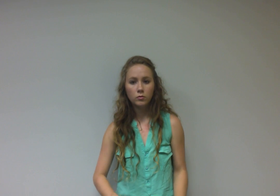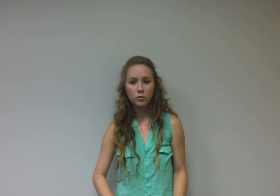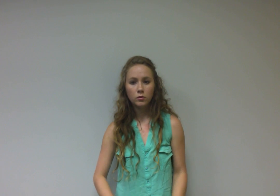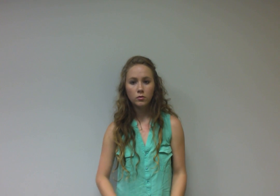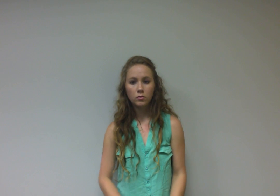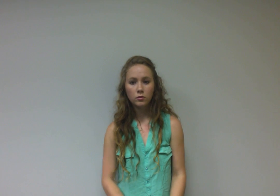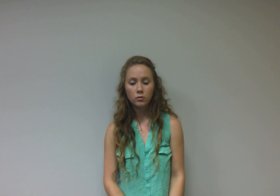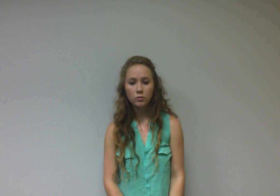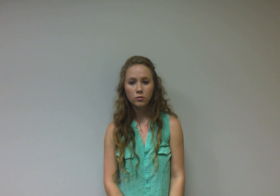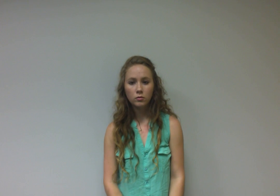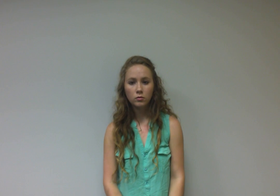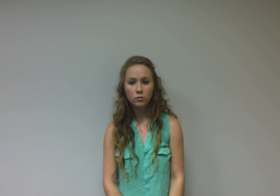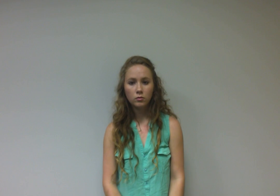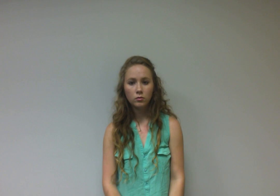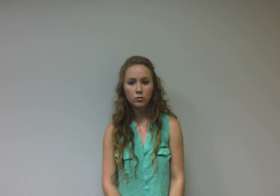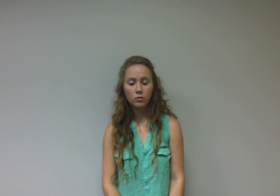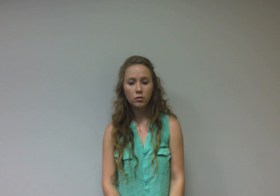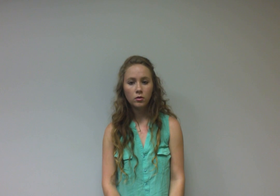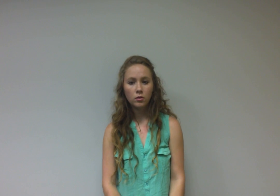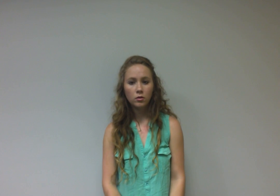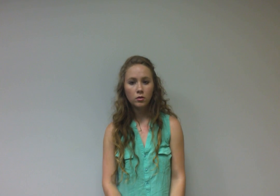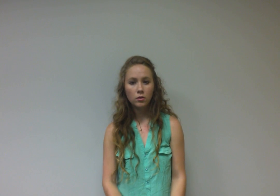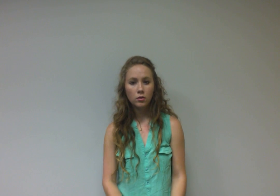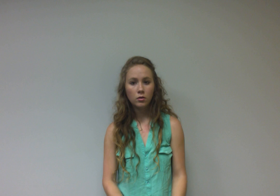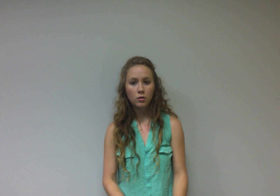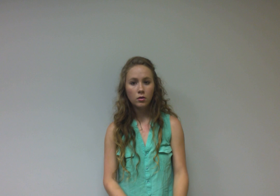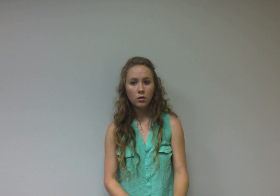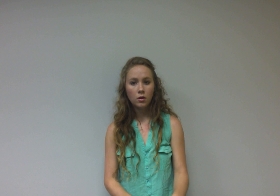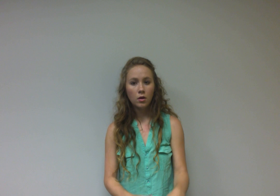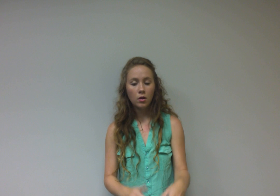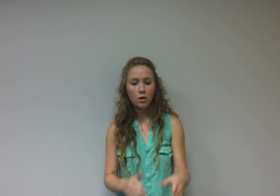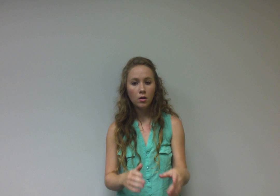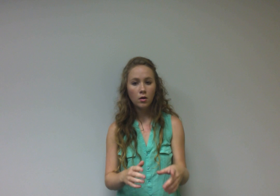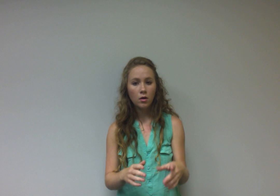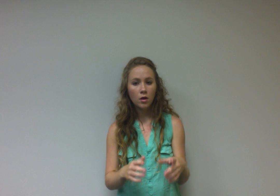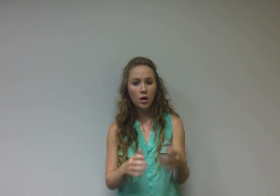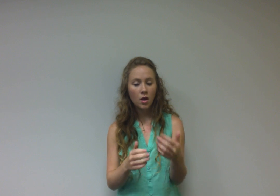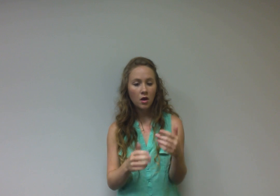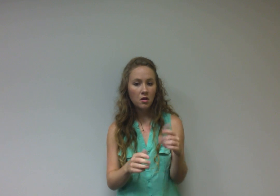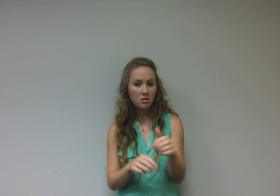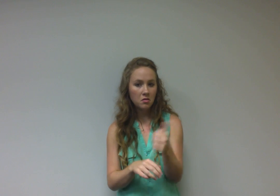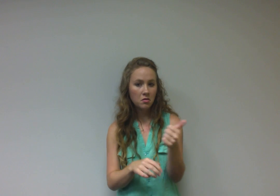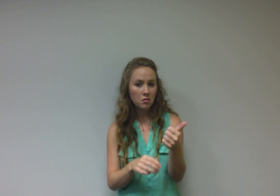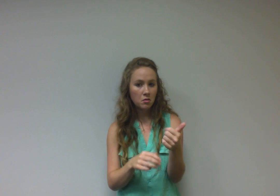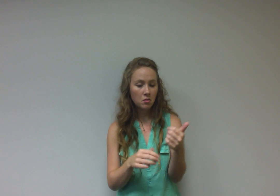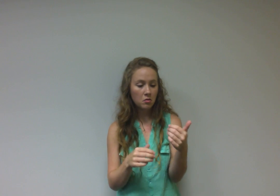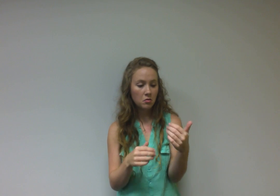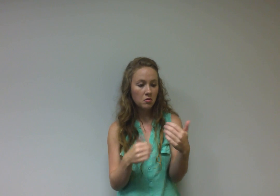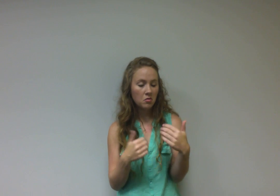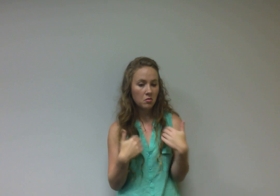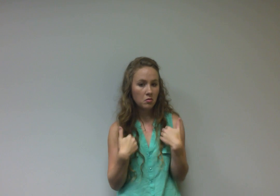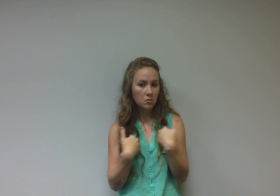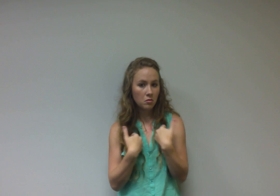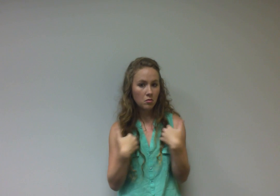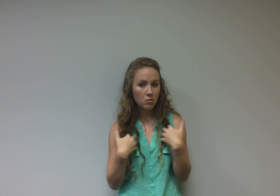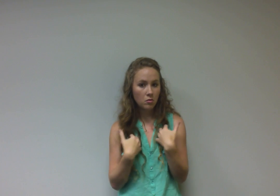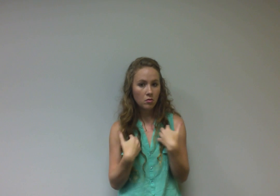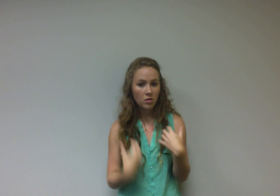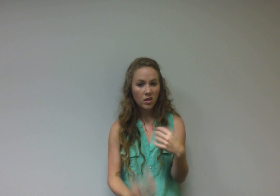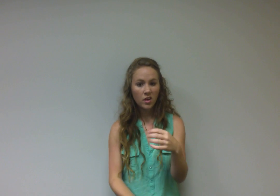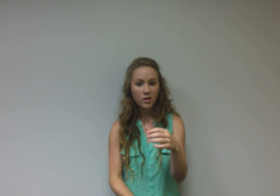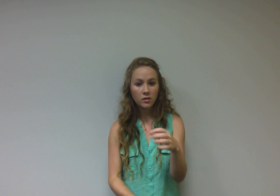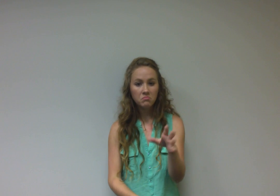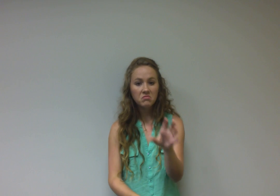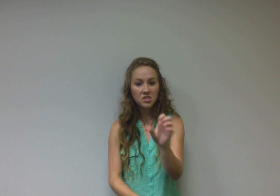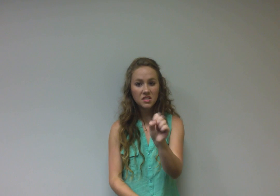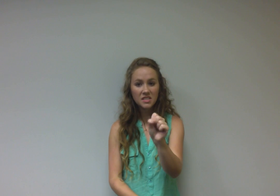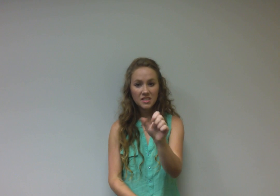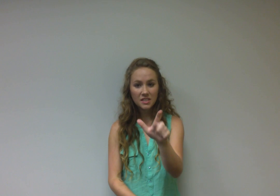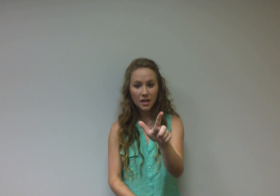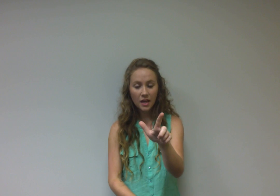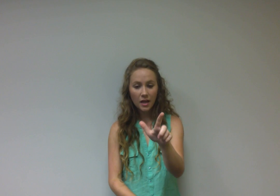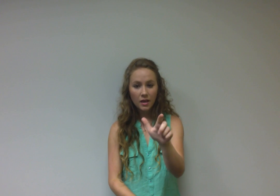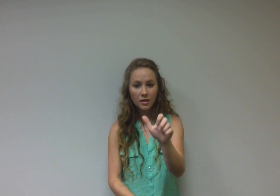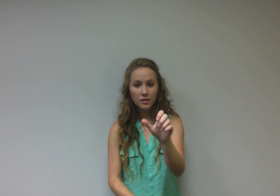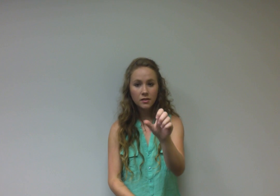of prehistory is still alive and well. This is a Pyrenean brook salamander, and it's found nowhere else on